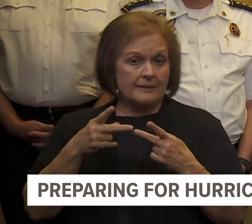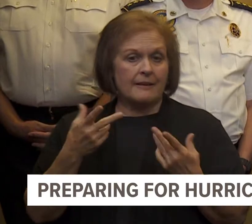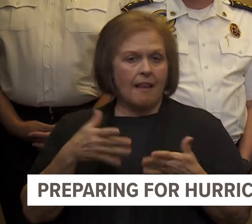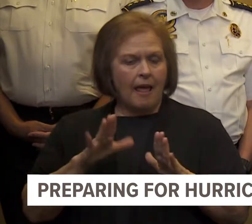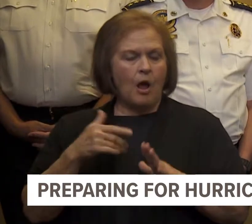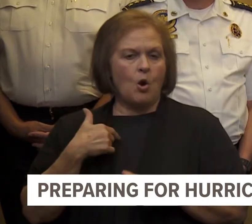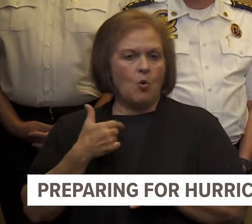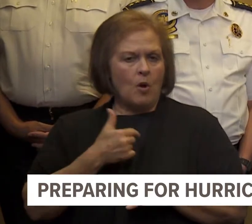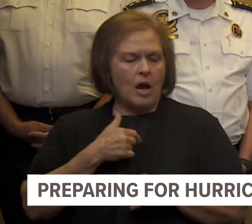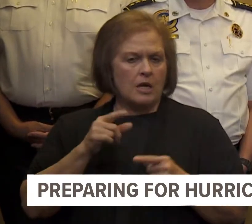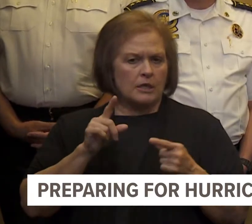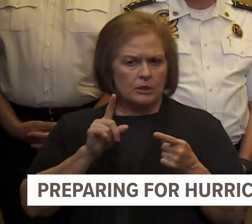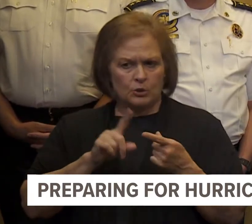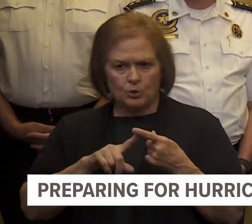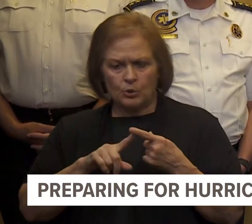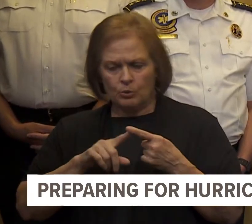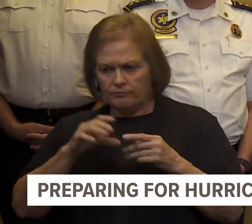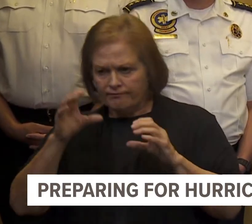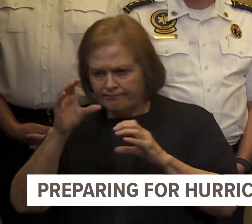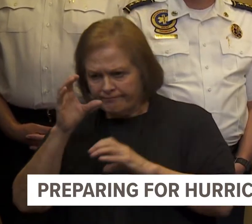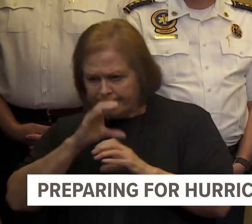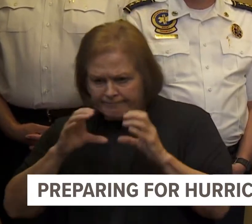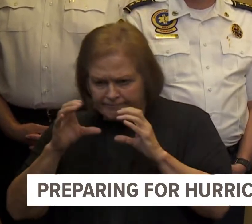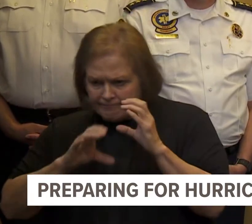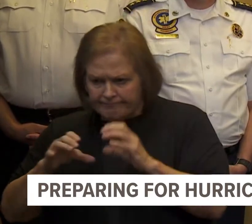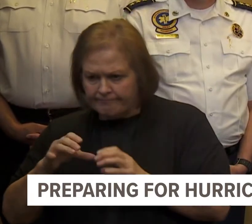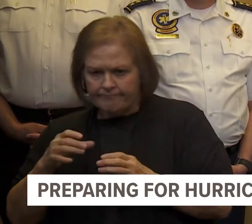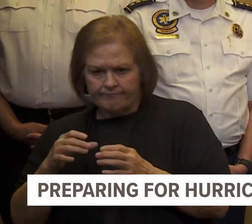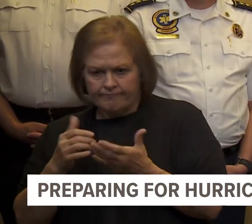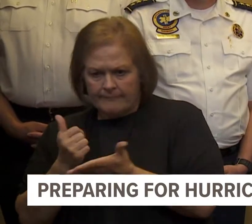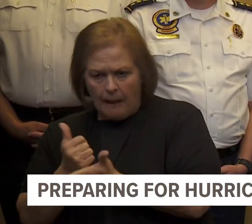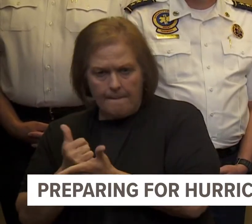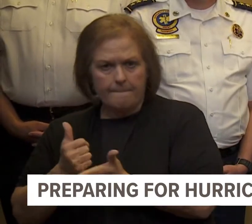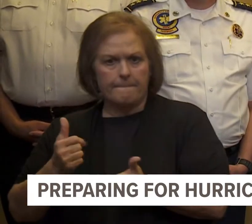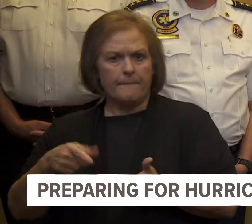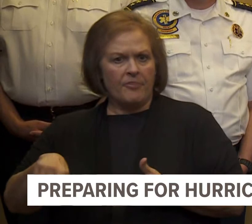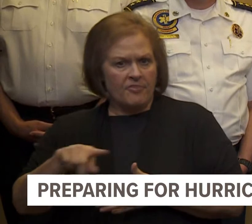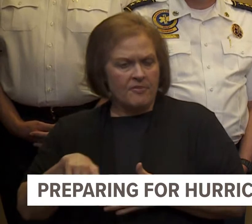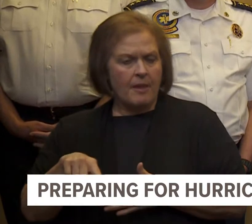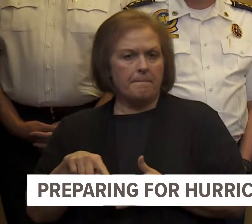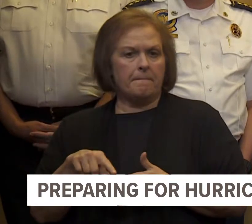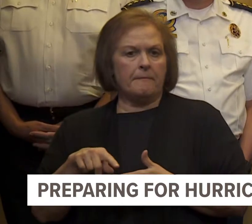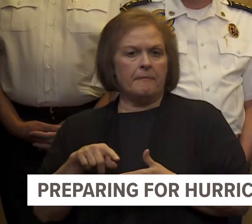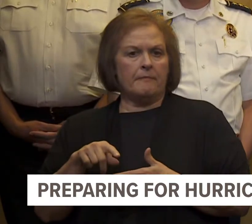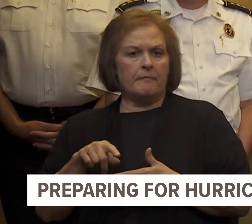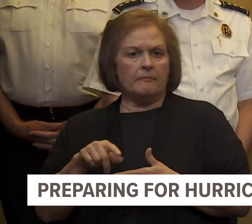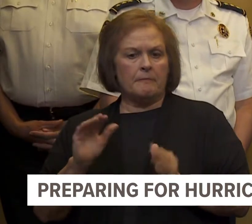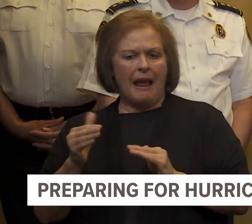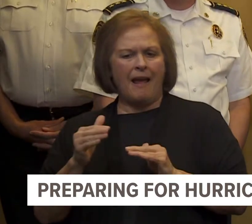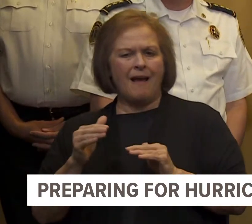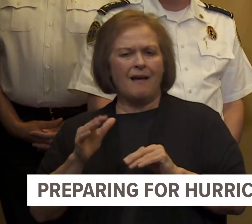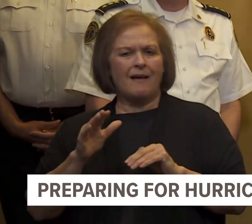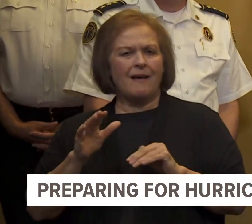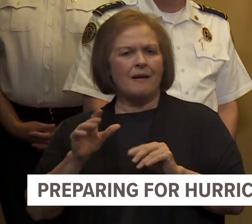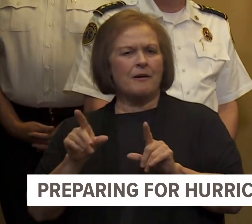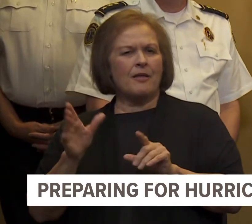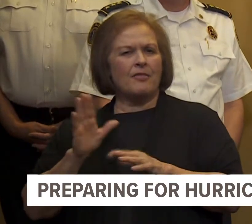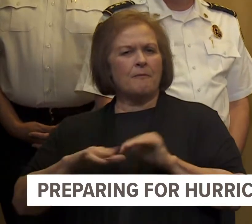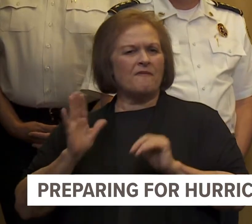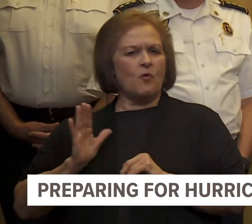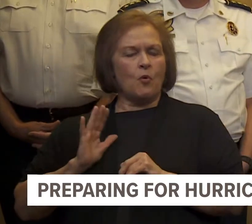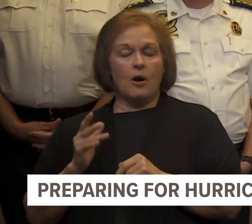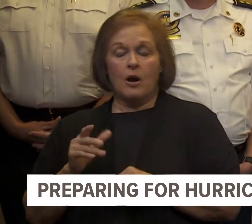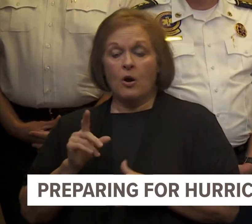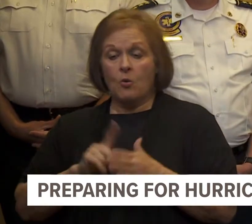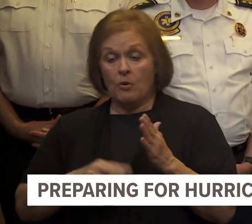allow us to triage any emergent aid much more efficiently than we saw a few years ago. What